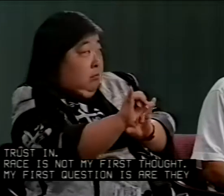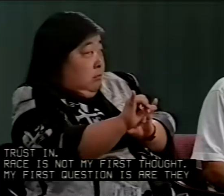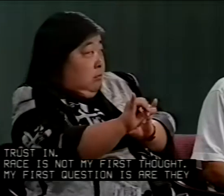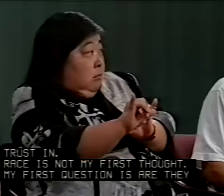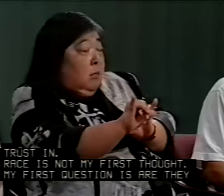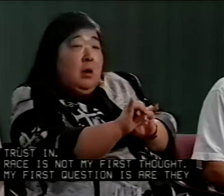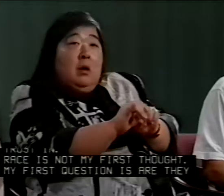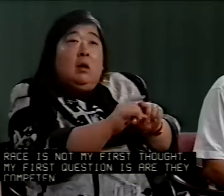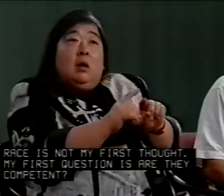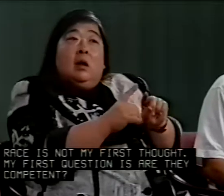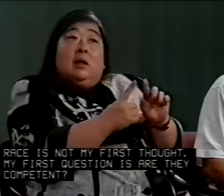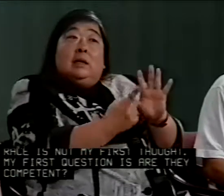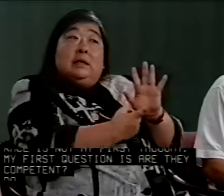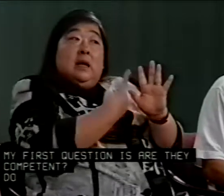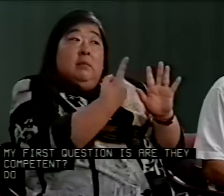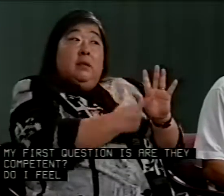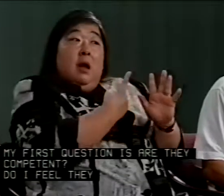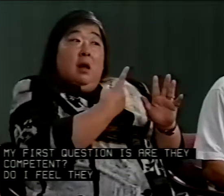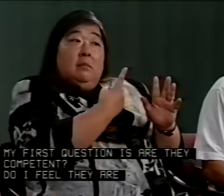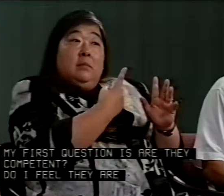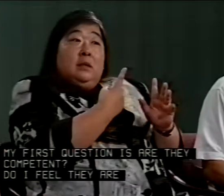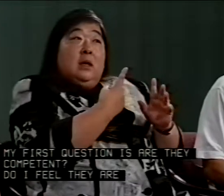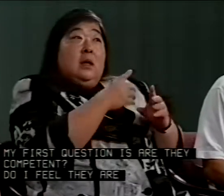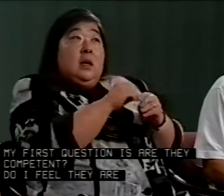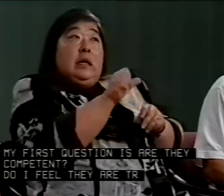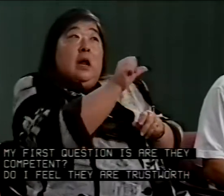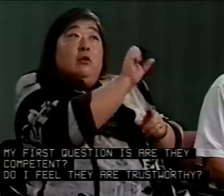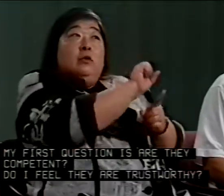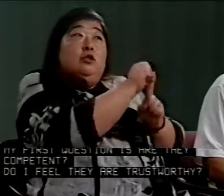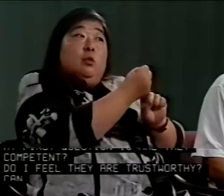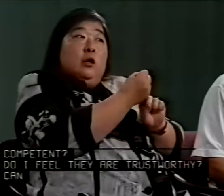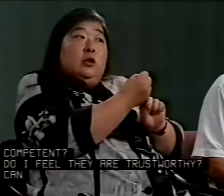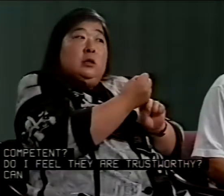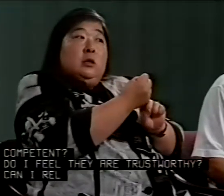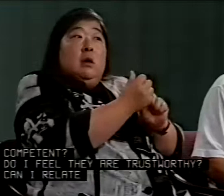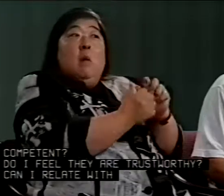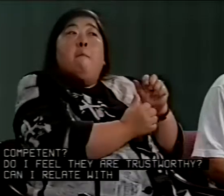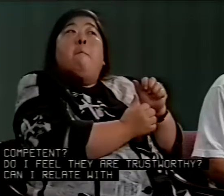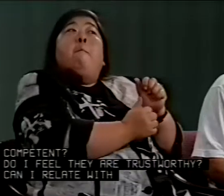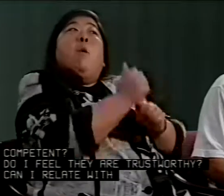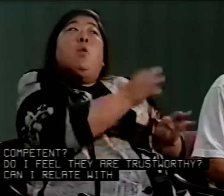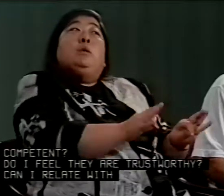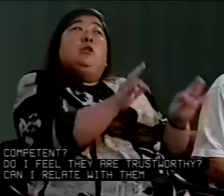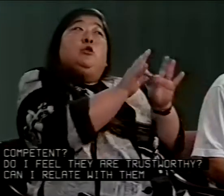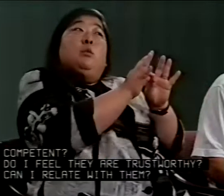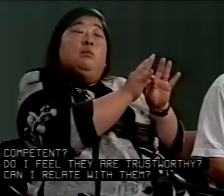they're trustworthy? Can I relate with them? Now, in some situations,